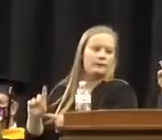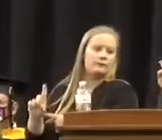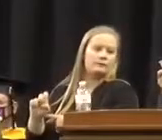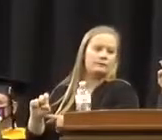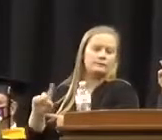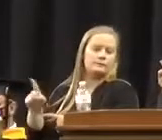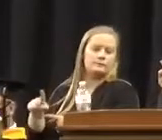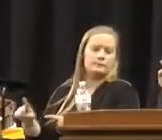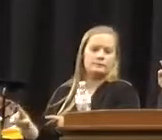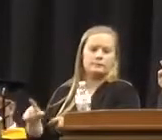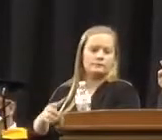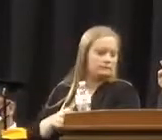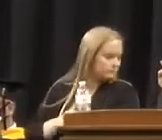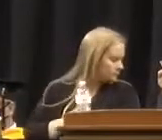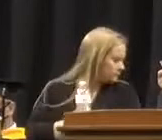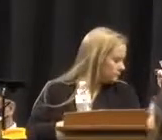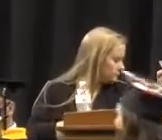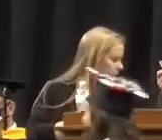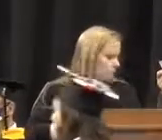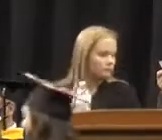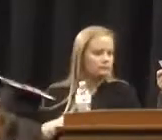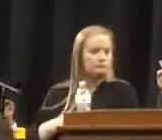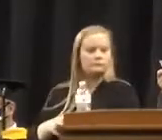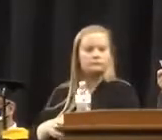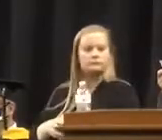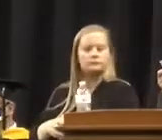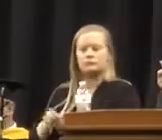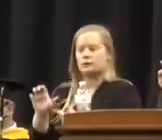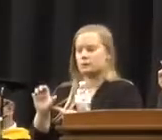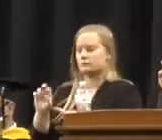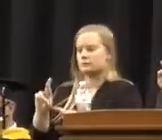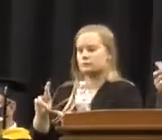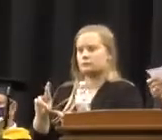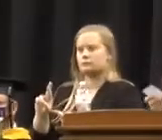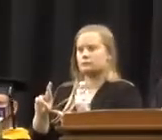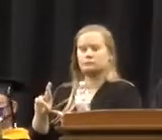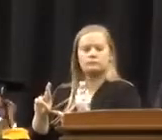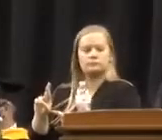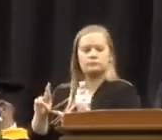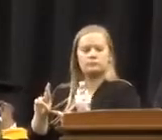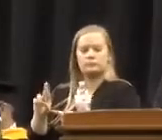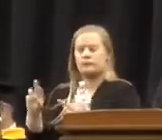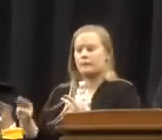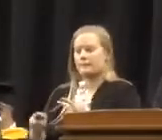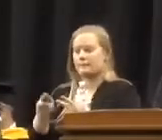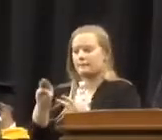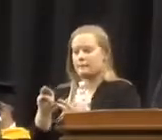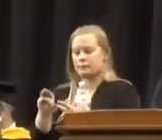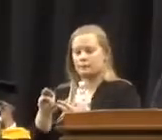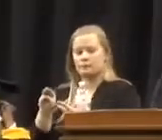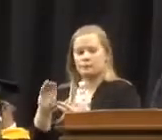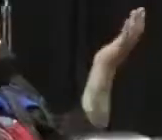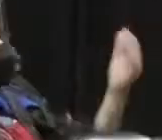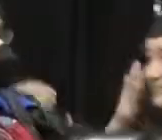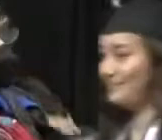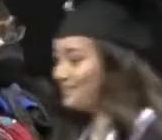Catherine Taylor Fernandez, Crimson Scholar, meritorious graduate.